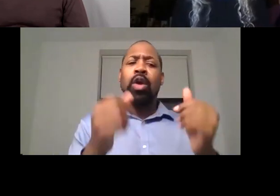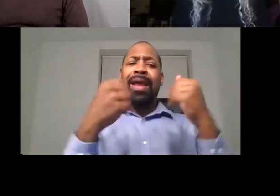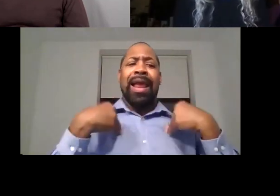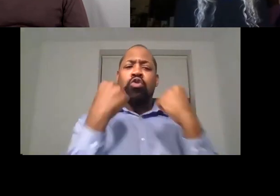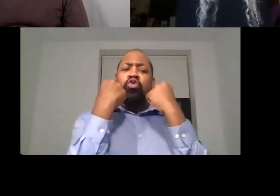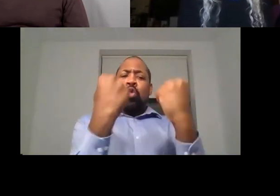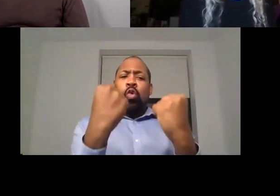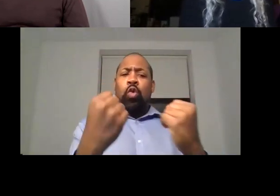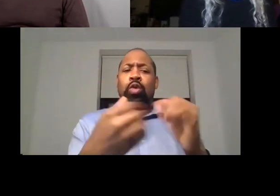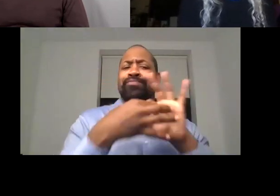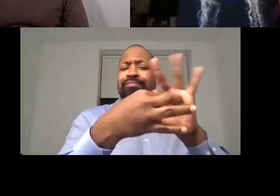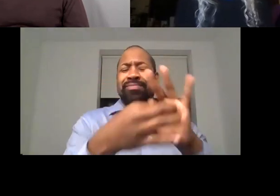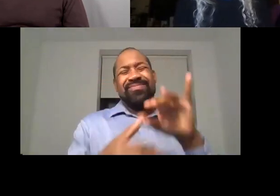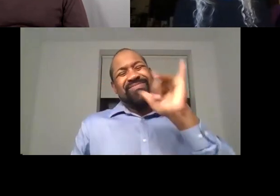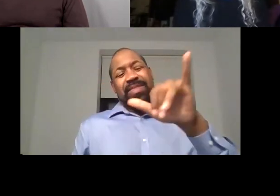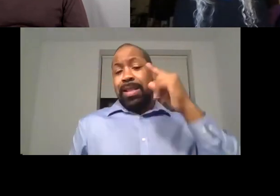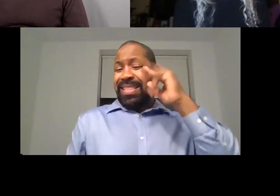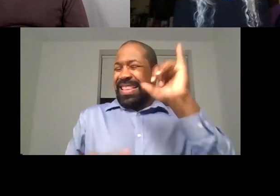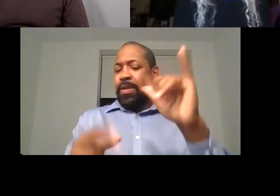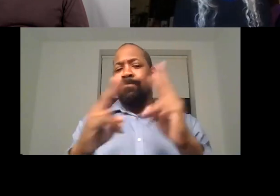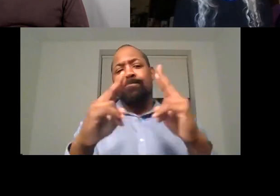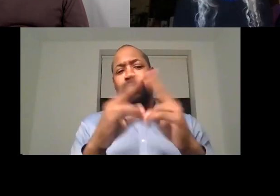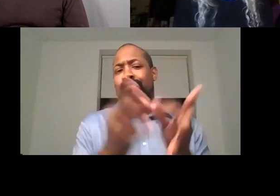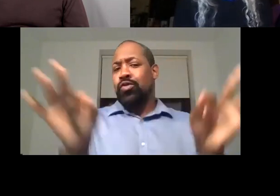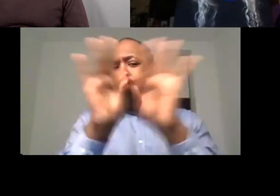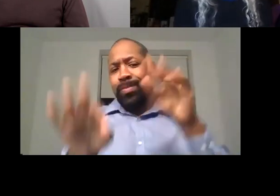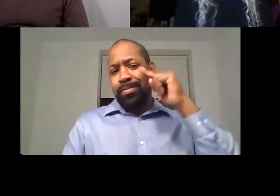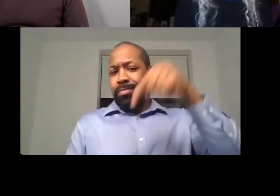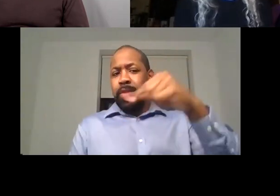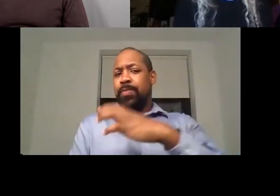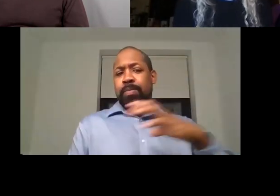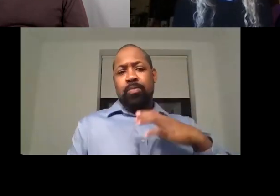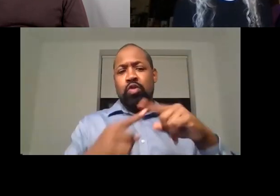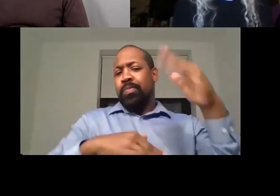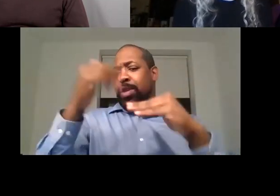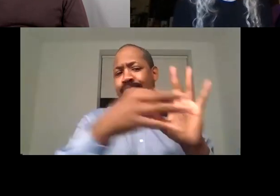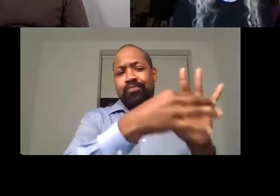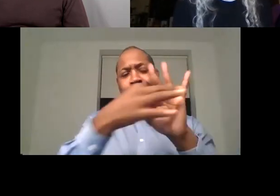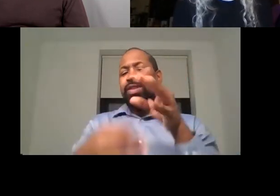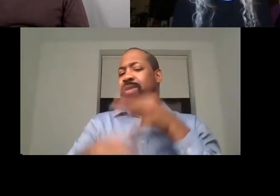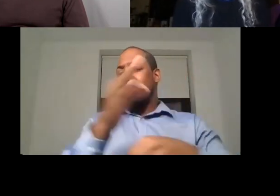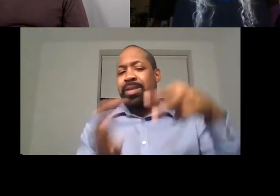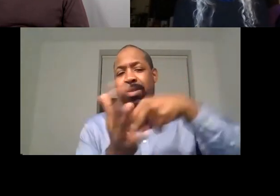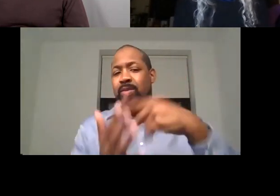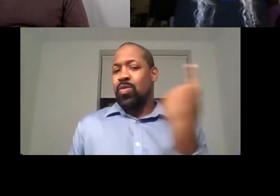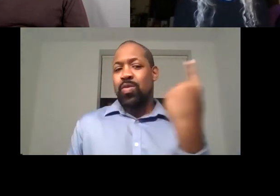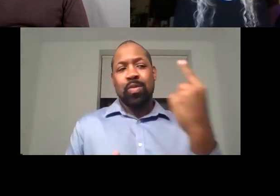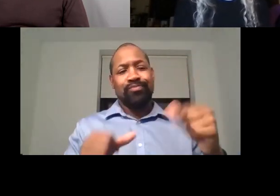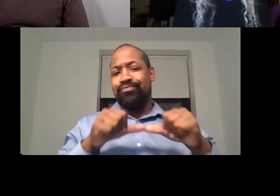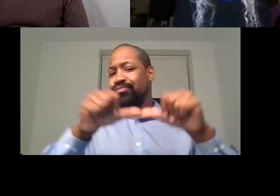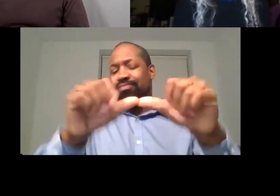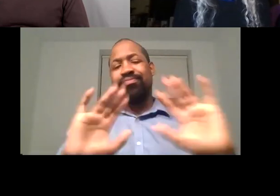feedback. It would give us a strength in that relationship, which I think is essential for the commission to build